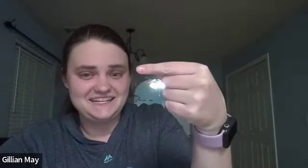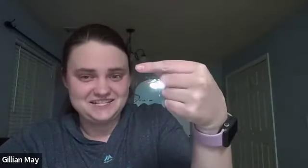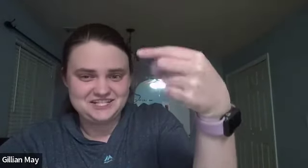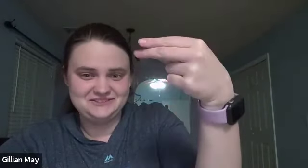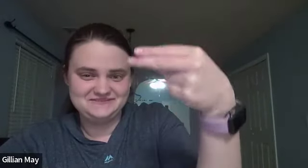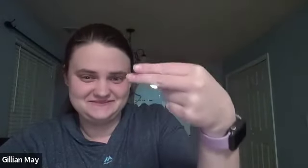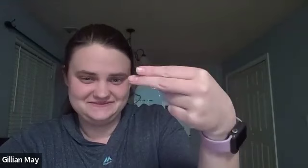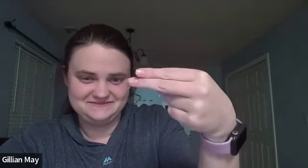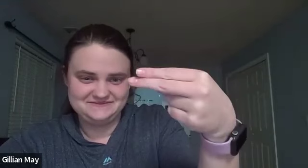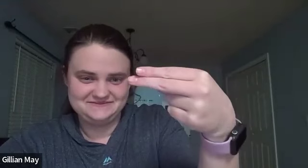H,